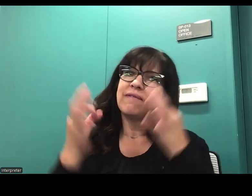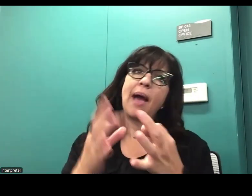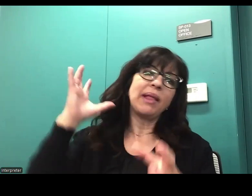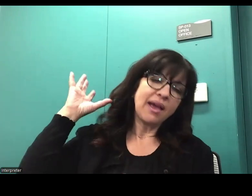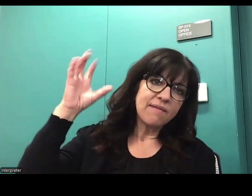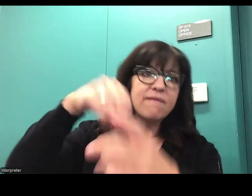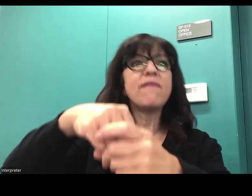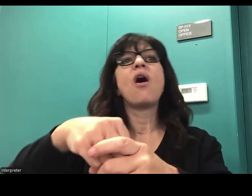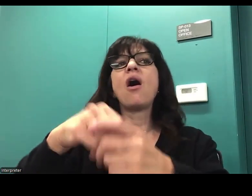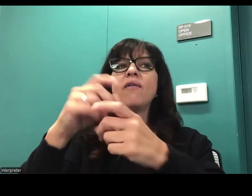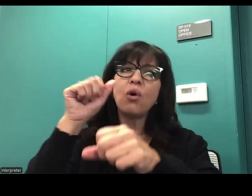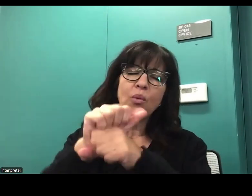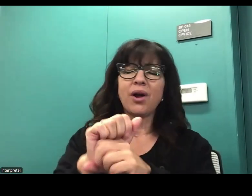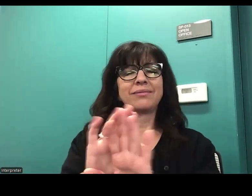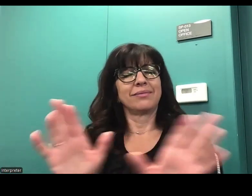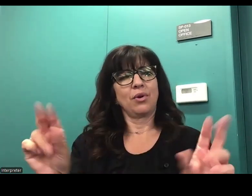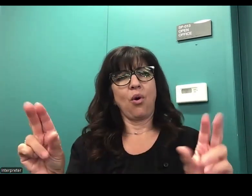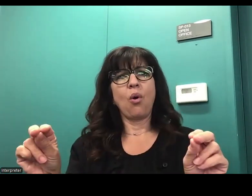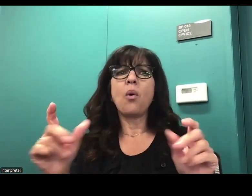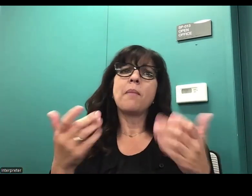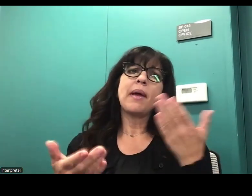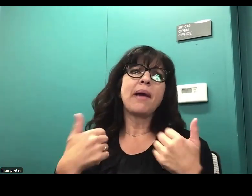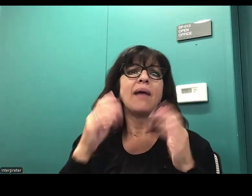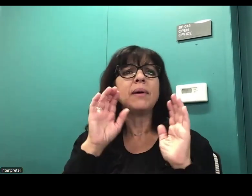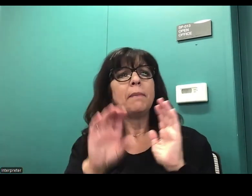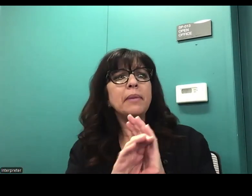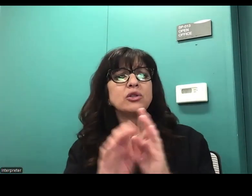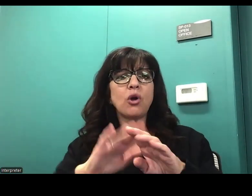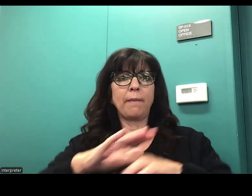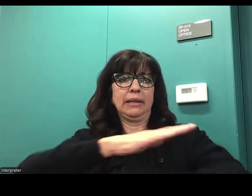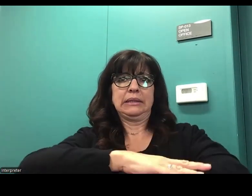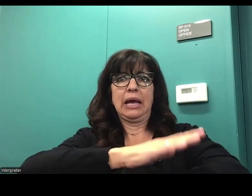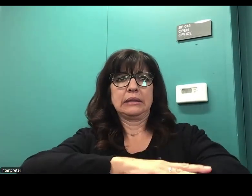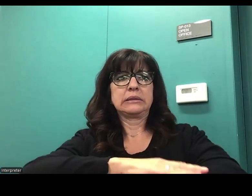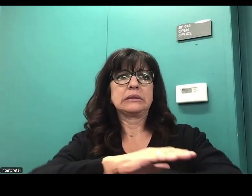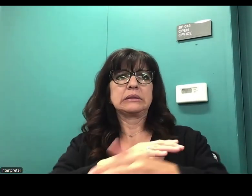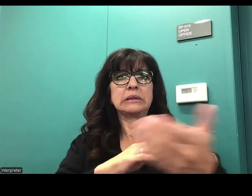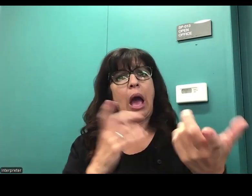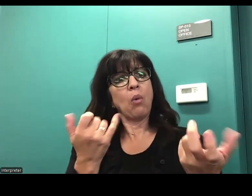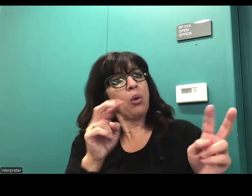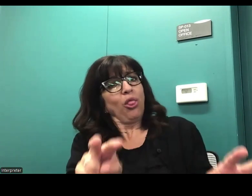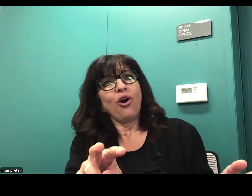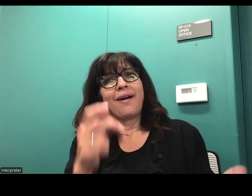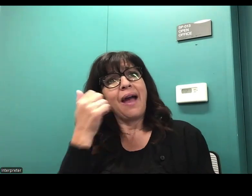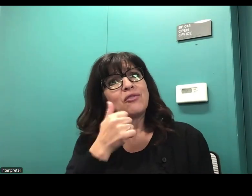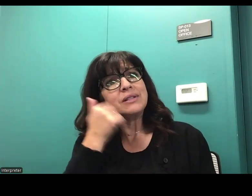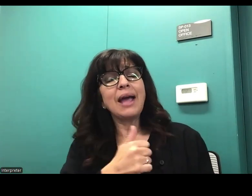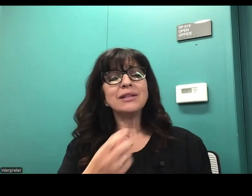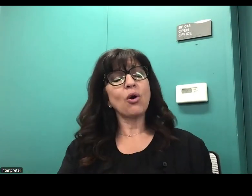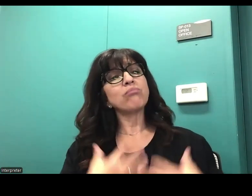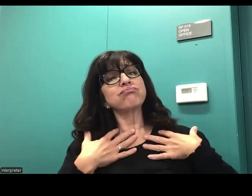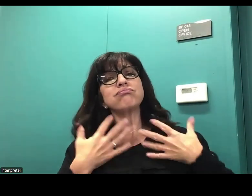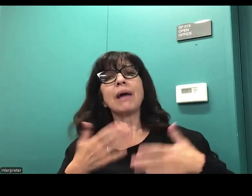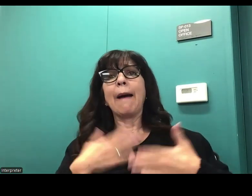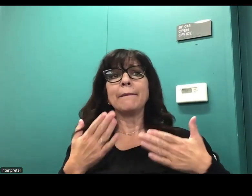into your workplace. I would have a picture on my desk because I want to look at that every day. Like that makes me happy.